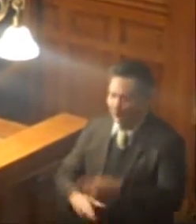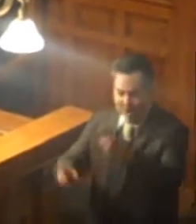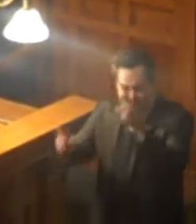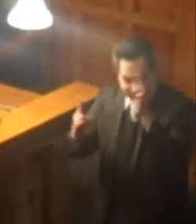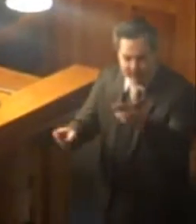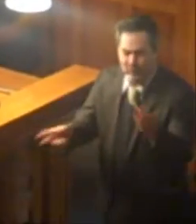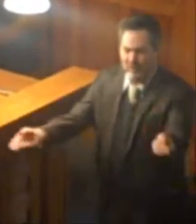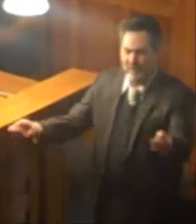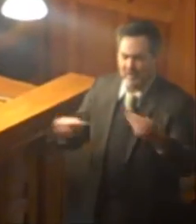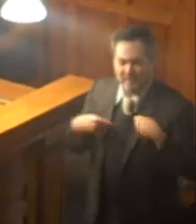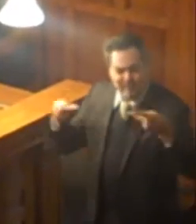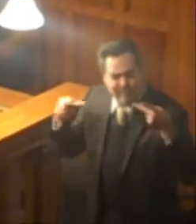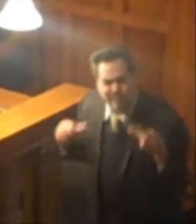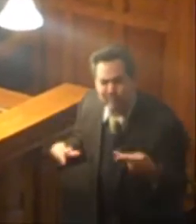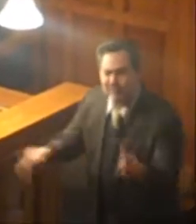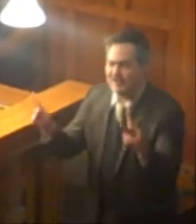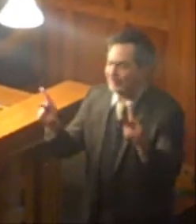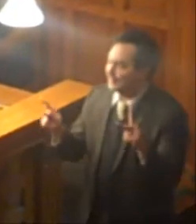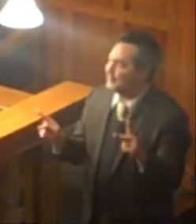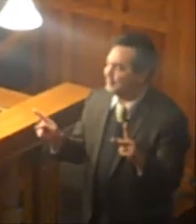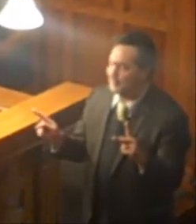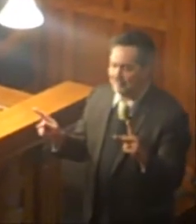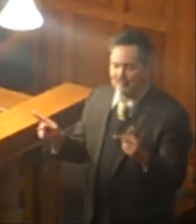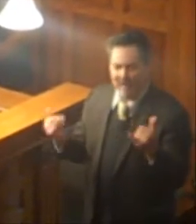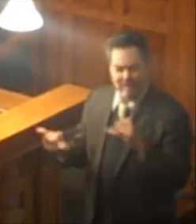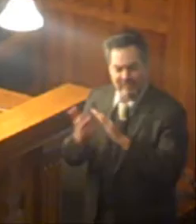me to be Lowell's next mayor.